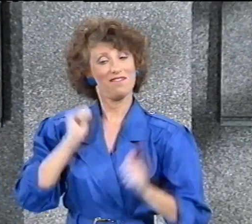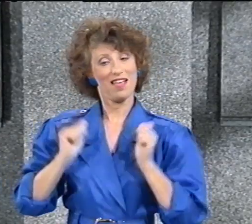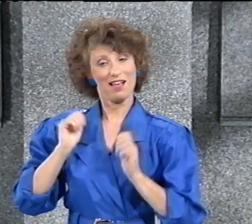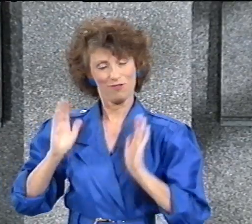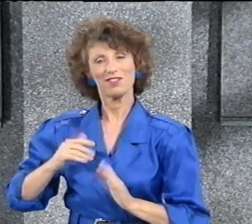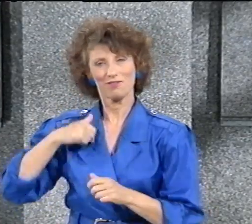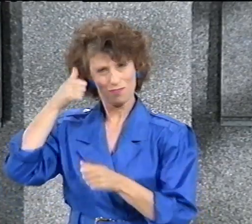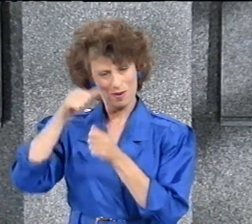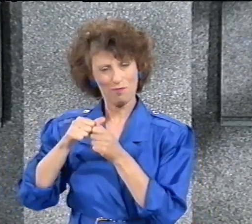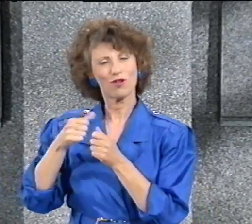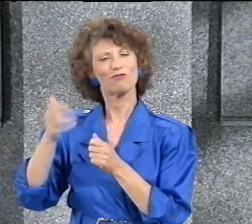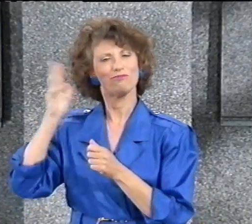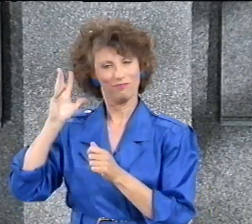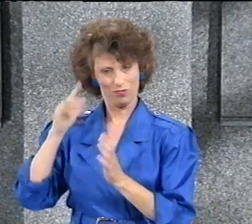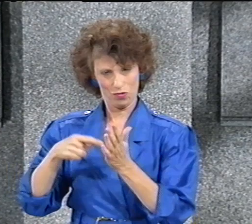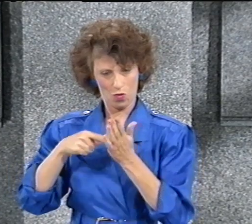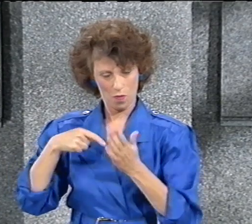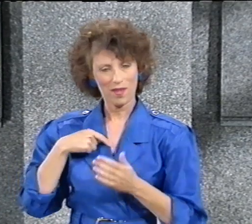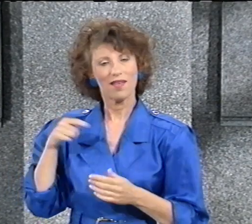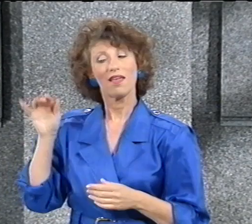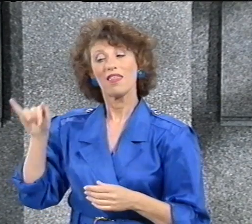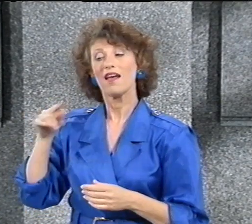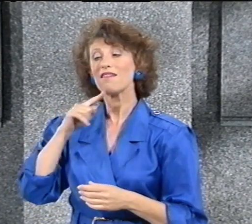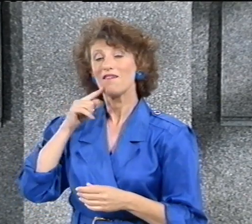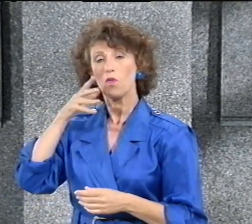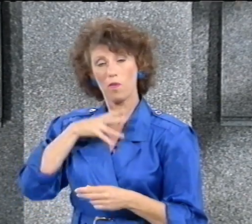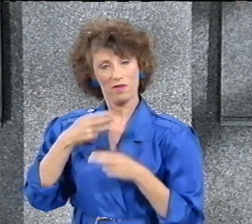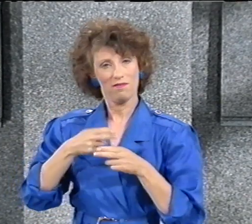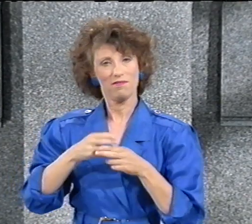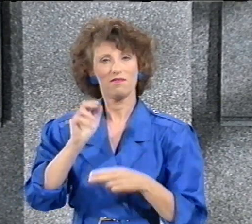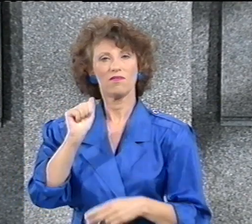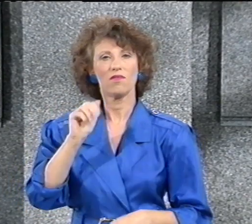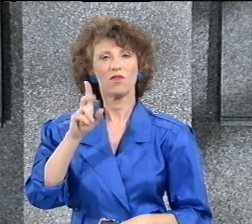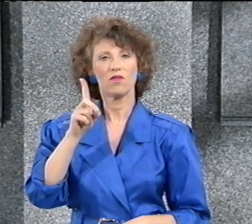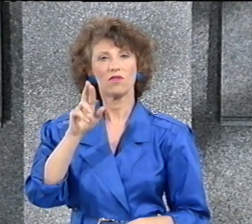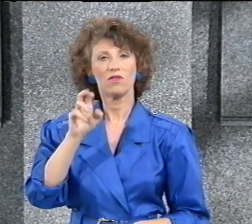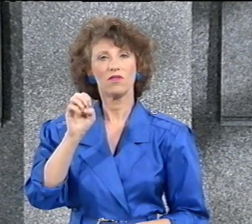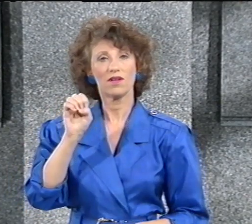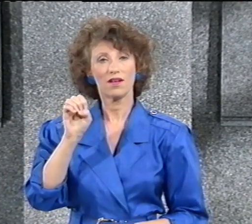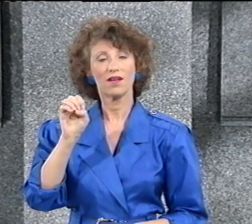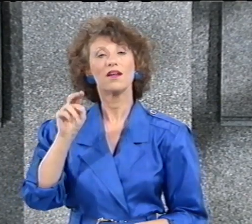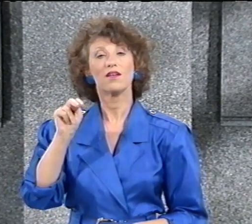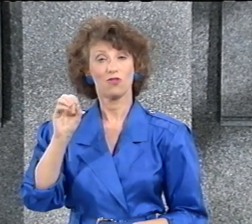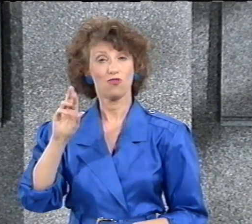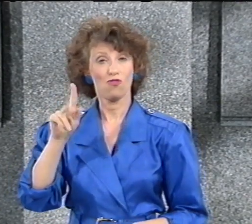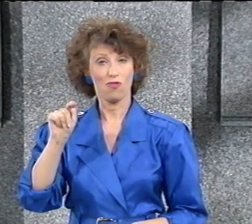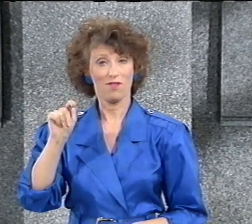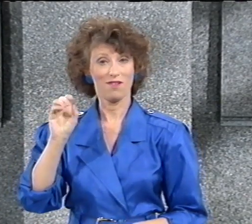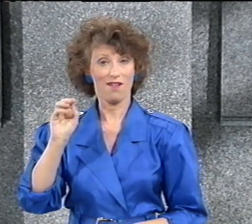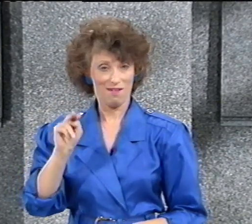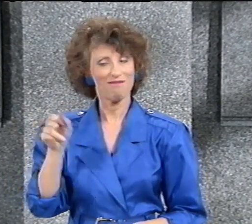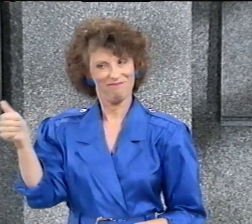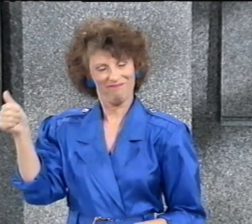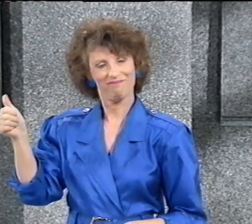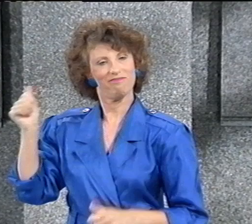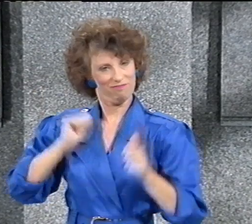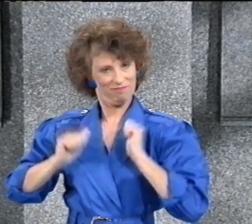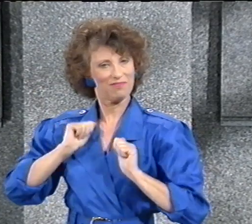Another deaf actress with the National Theater of the Deaf at one time, Audrey Norton, demonstrated this